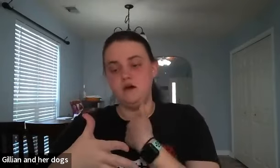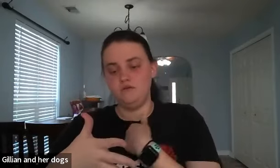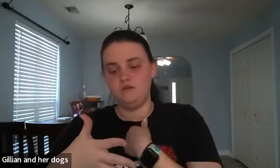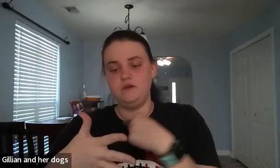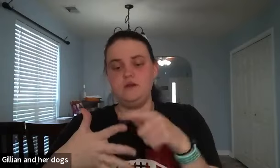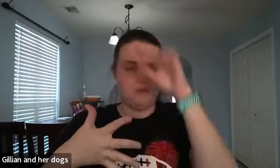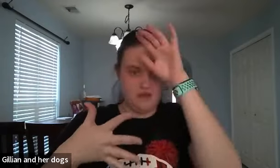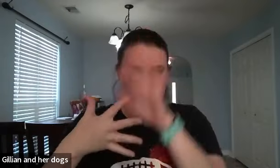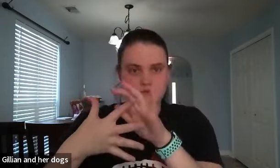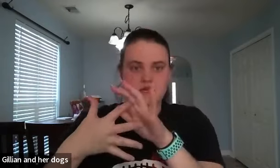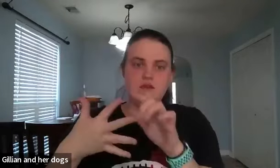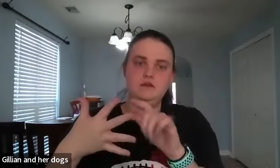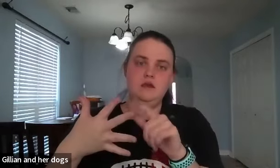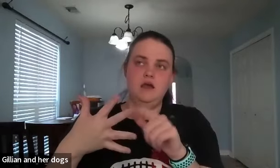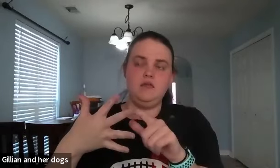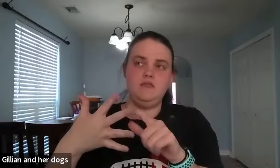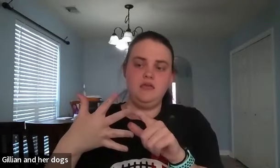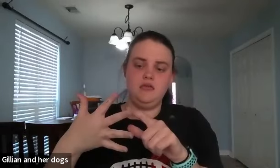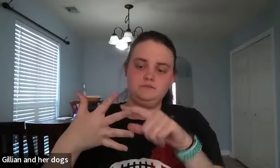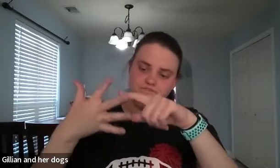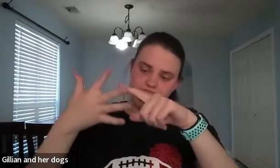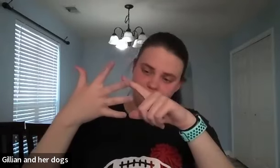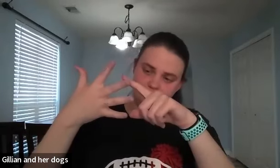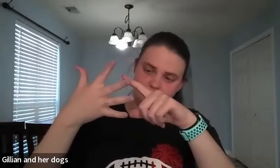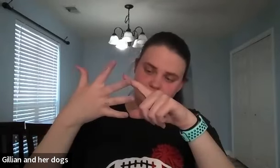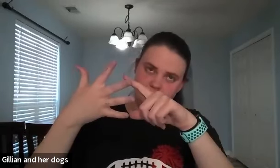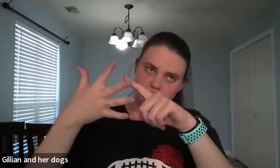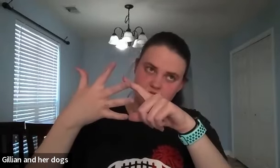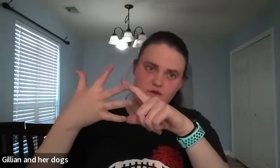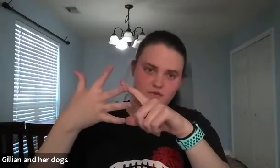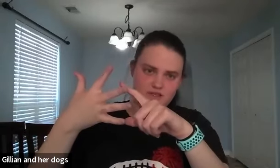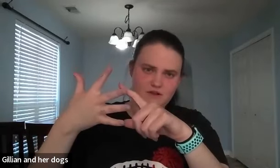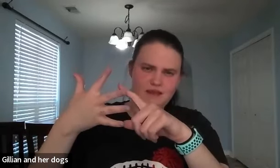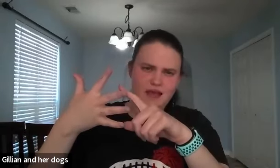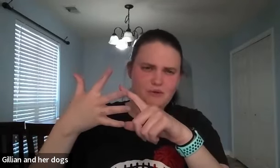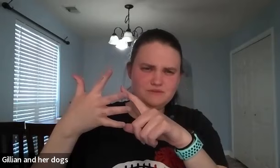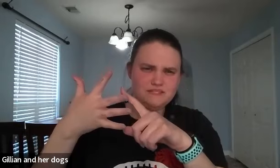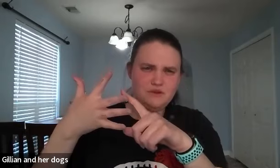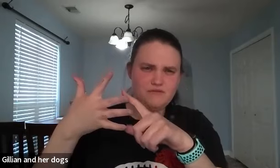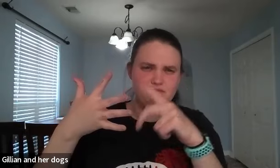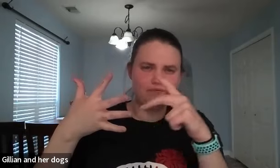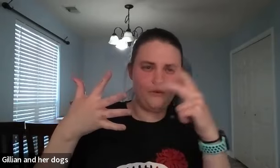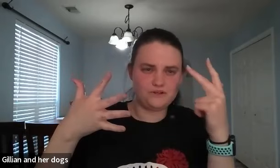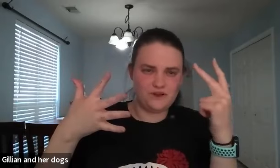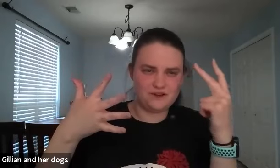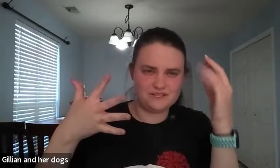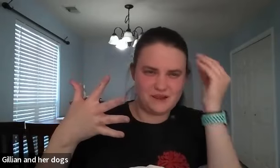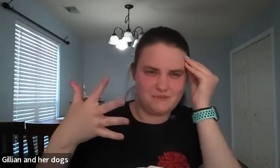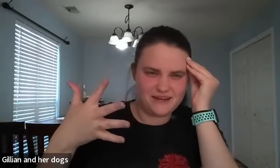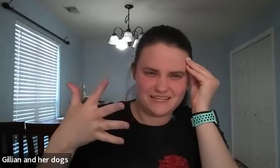myself, my husband. And then you have three. Sorry. I always want to say you have four daughters and my brain is